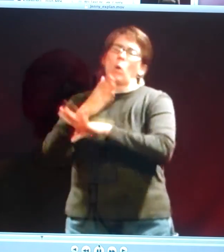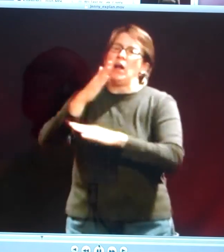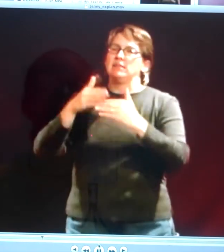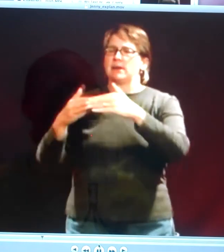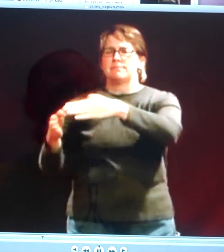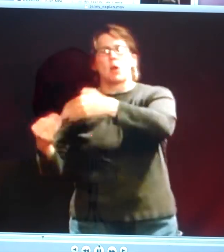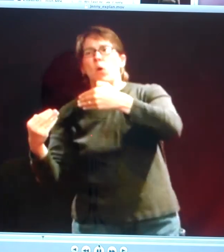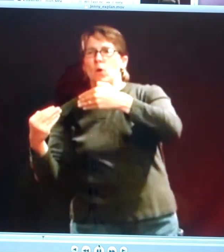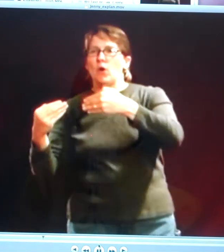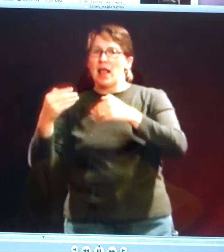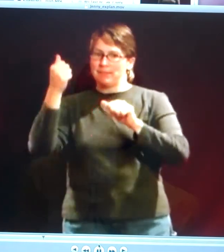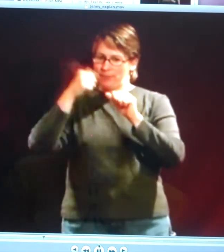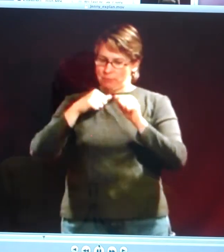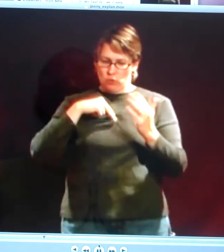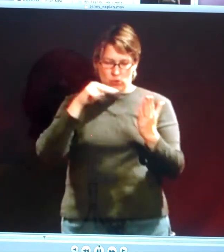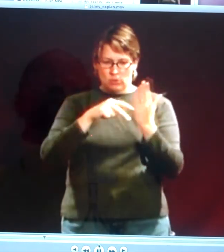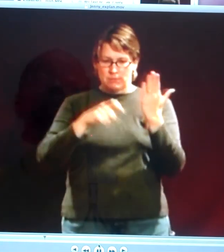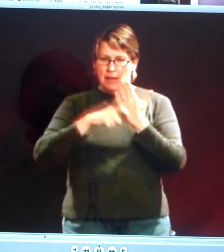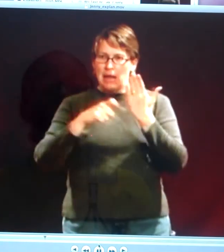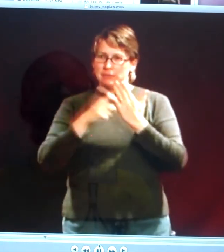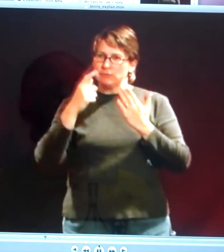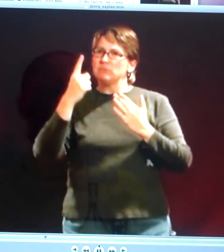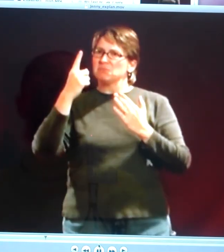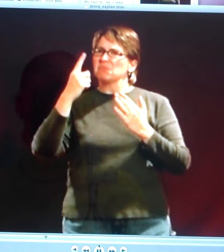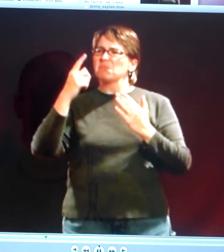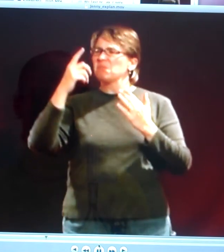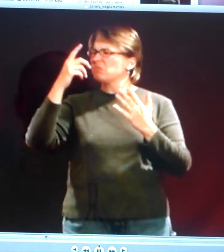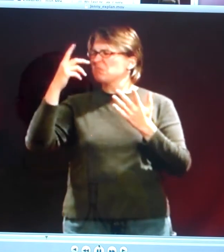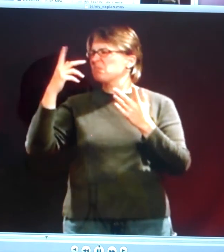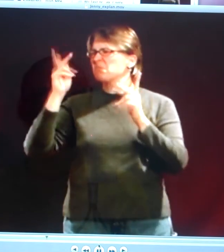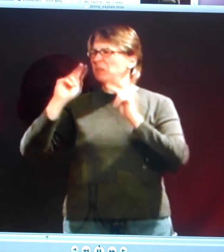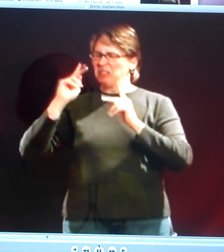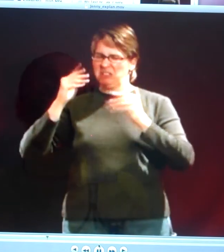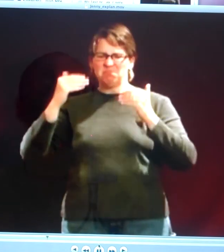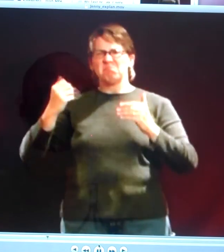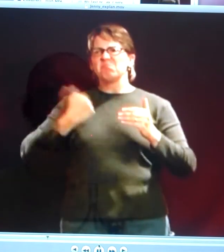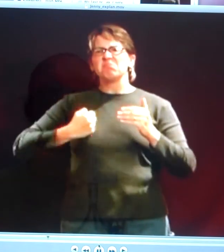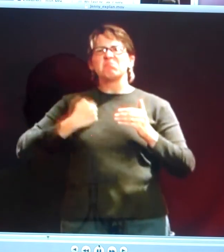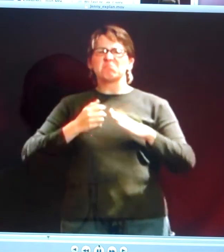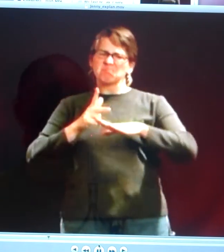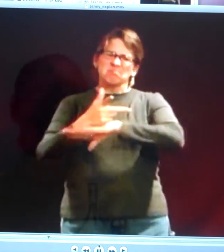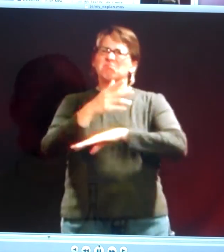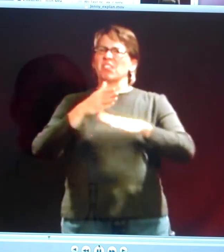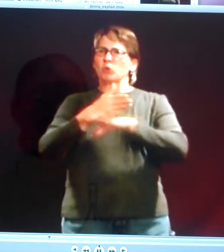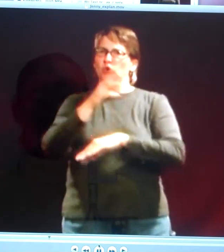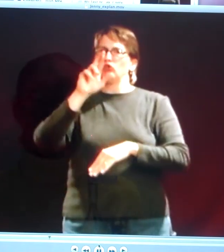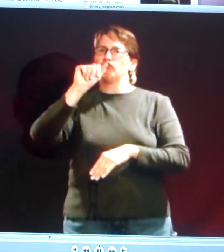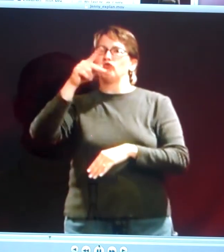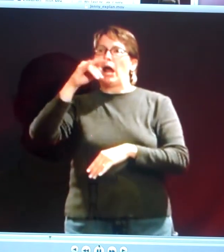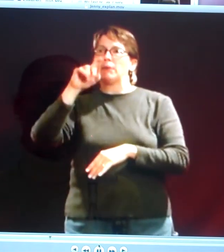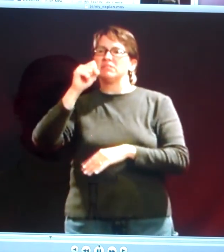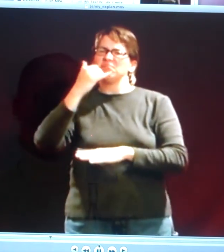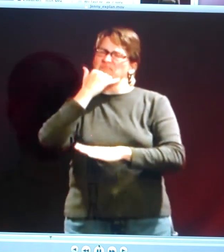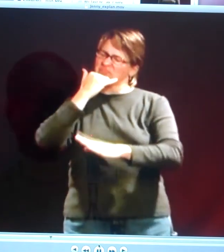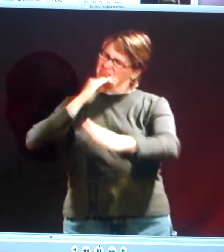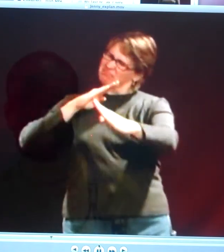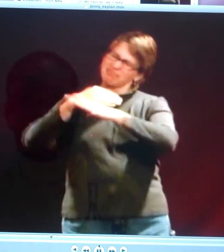Now if you hit a rock or something, the aluminum will bend. Now the cost for fixing that